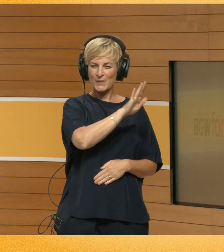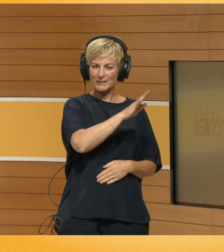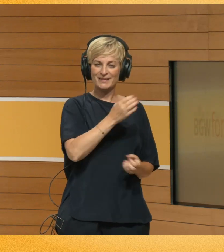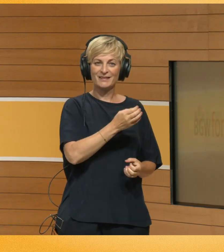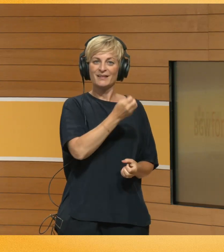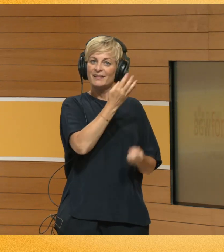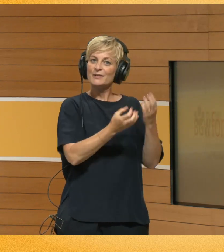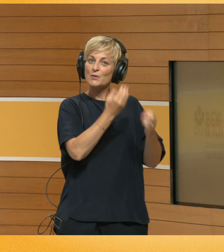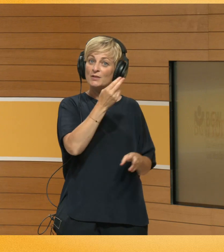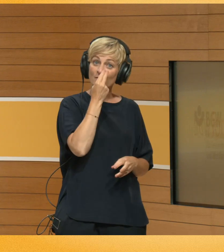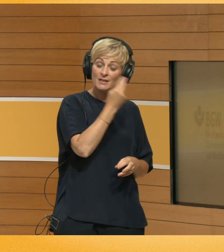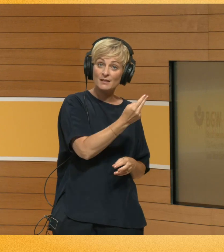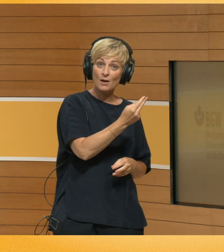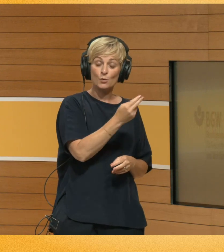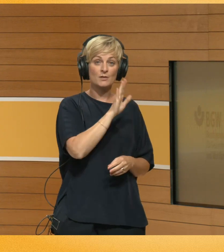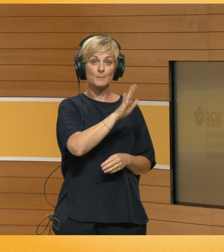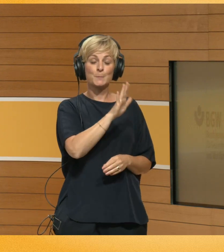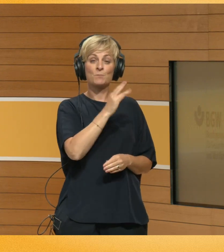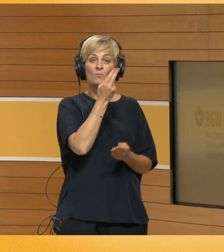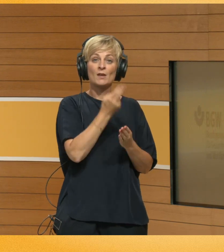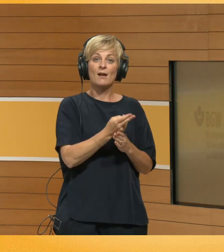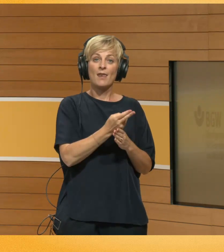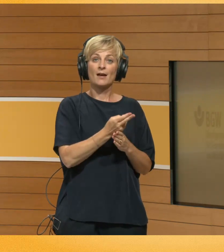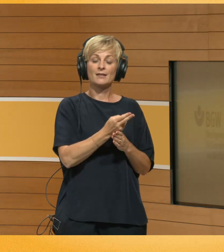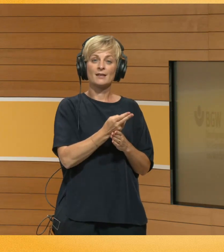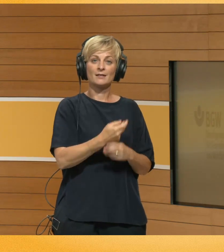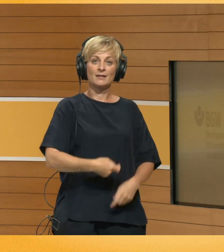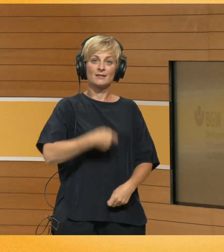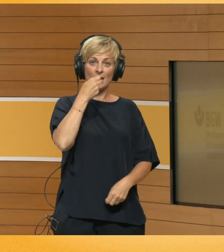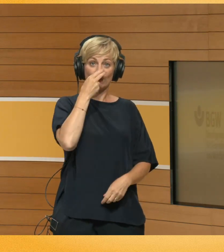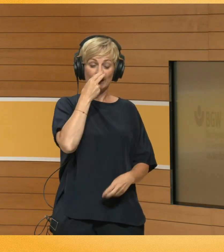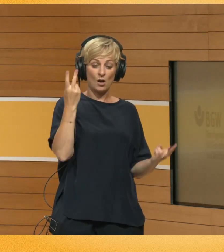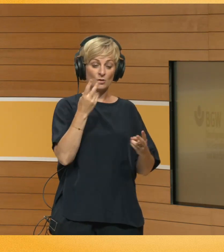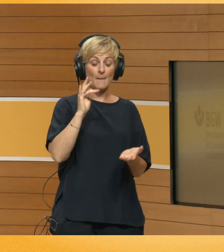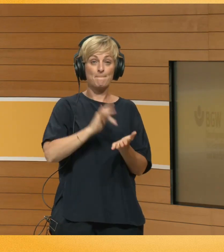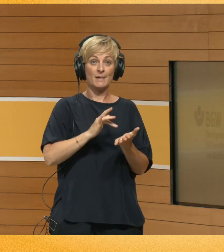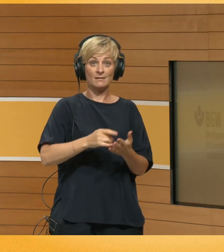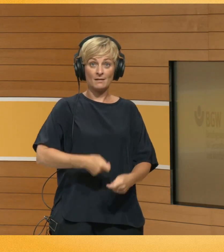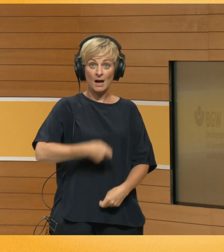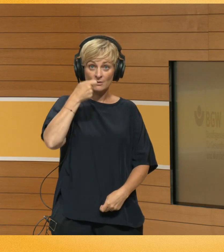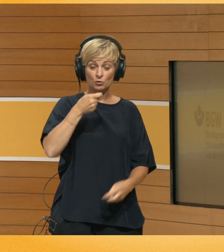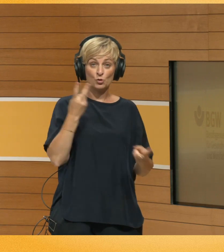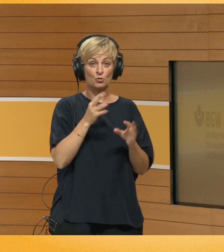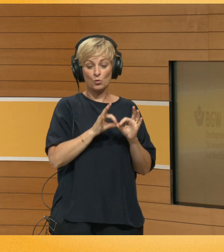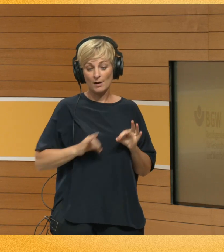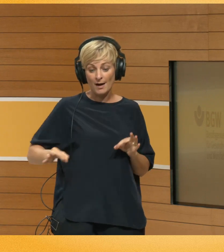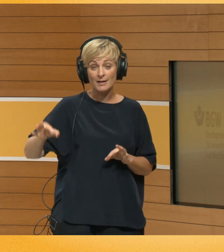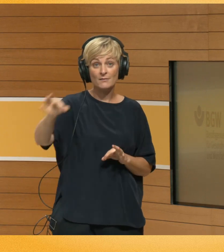have an envelope zipper bag? So all these things were looked at and put it into